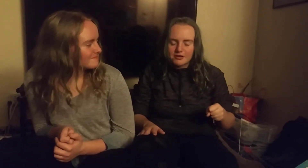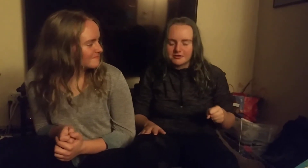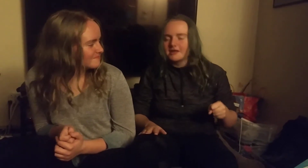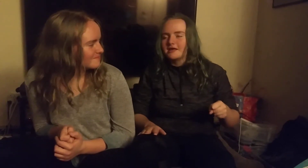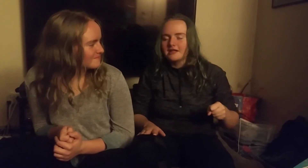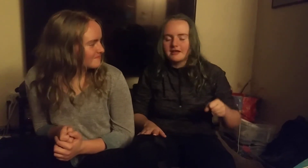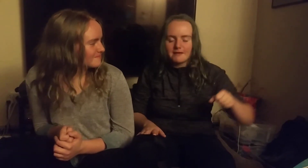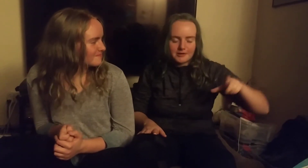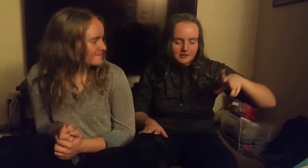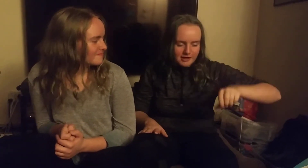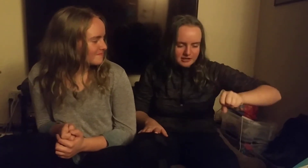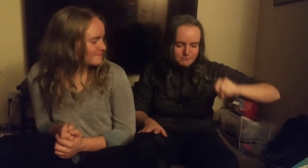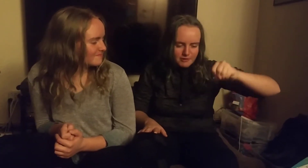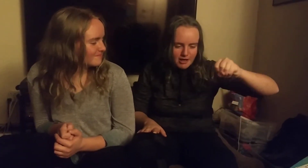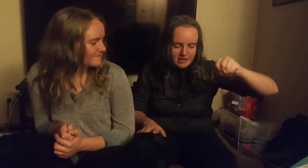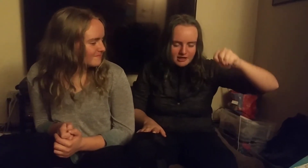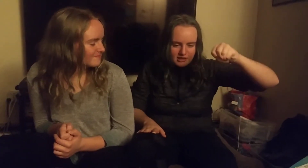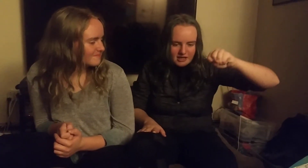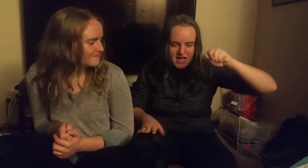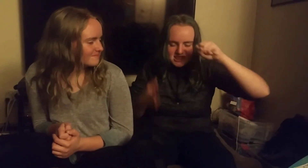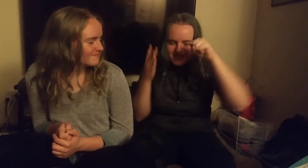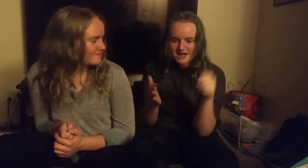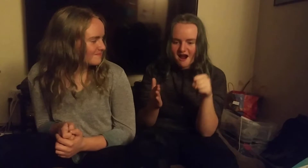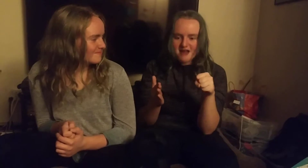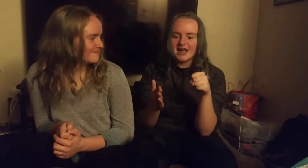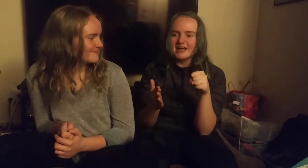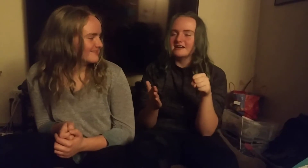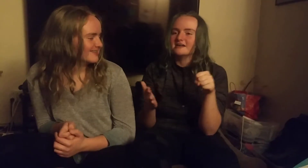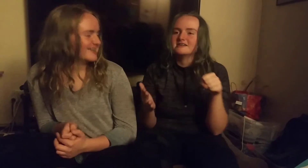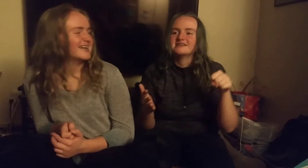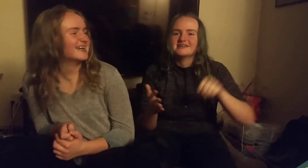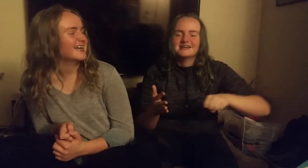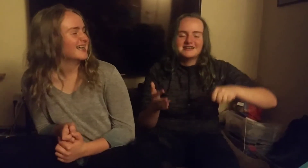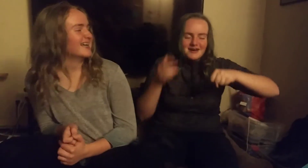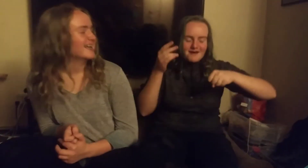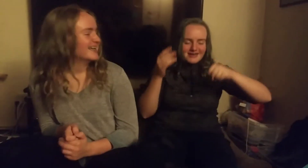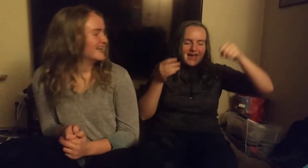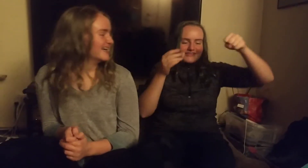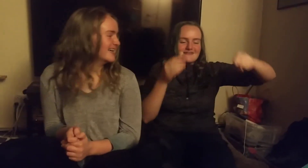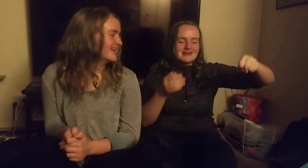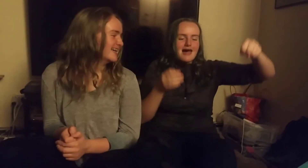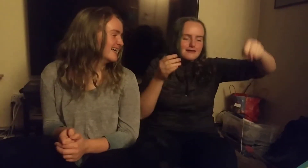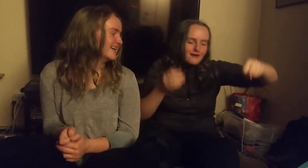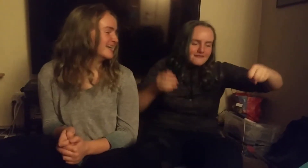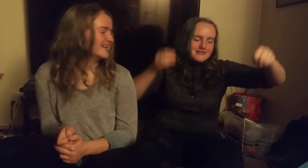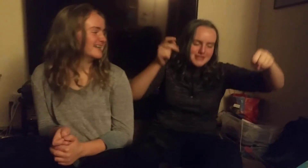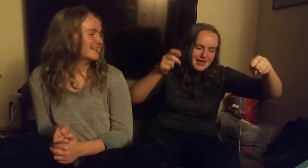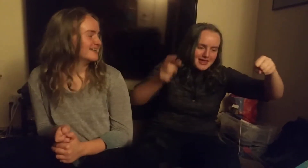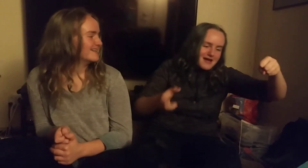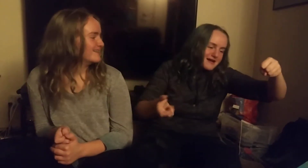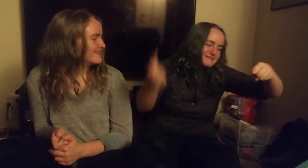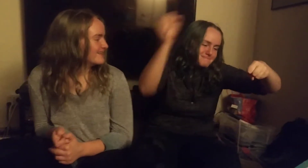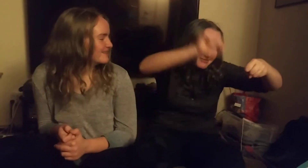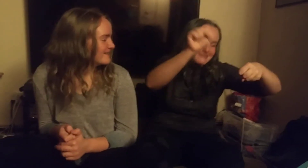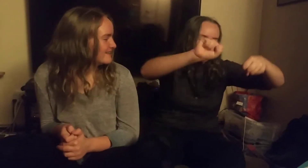I get up, I look at the pot. It's dirty! Okay, so we gotta go over the sink here. Put the soap